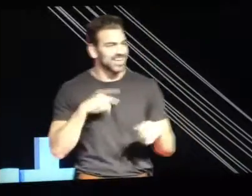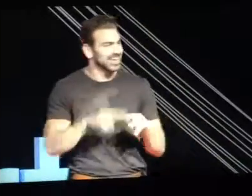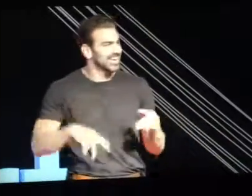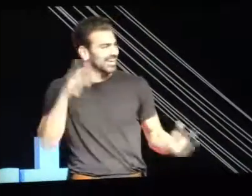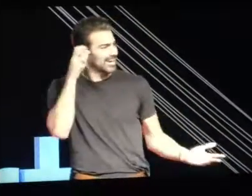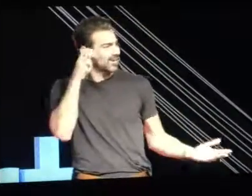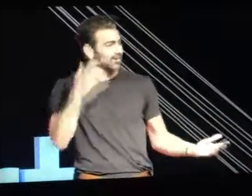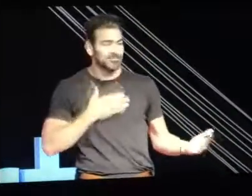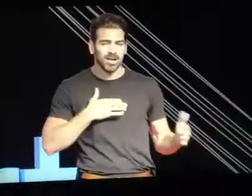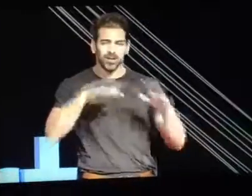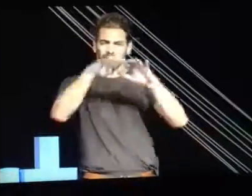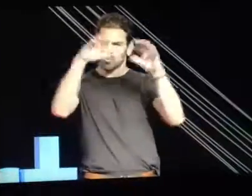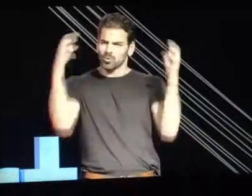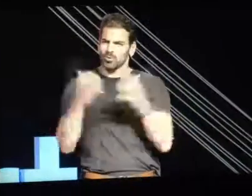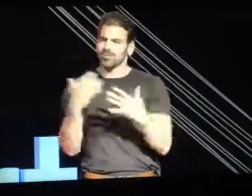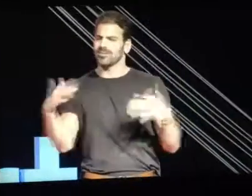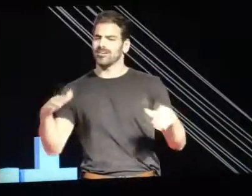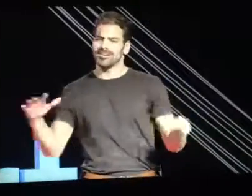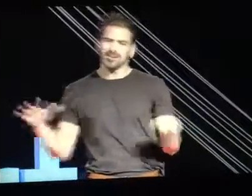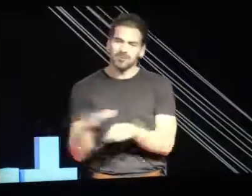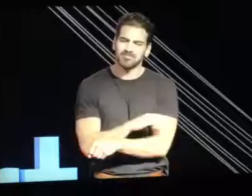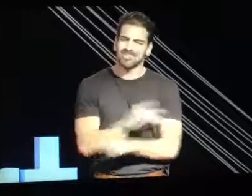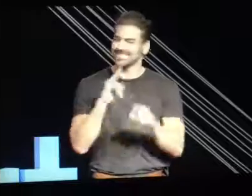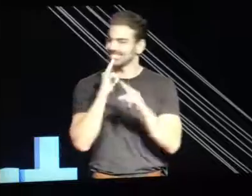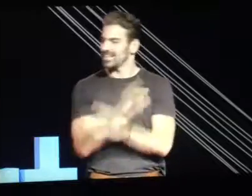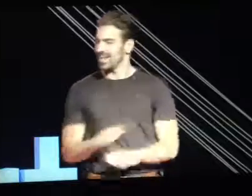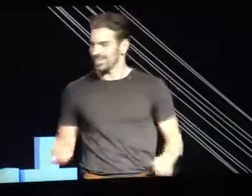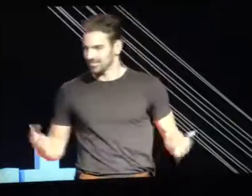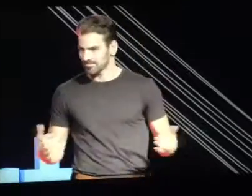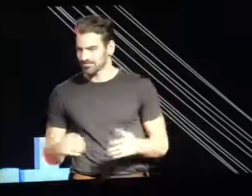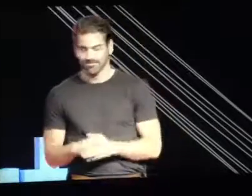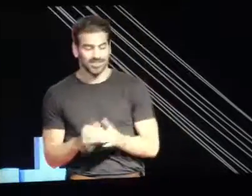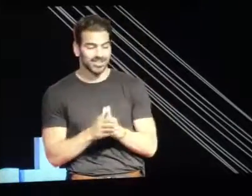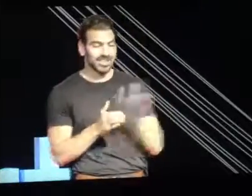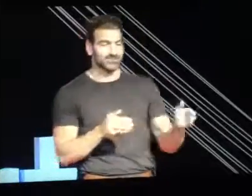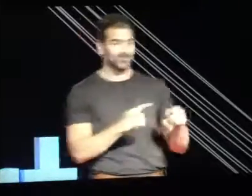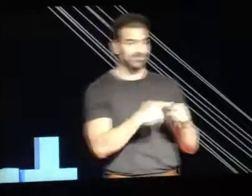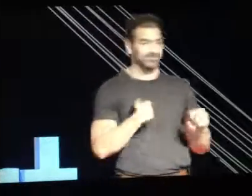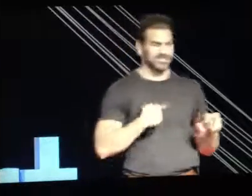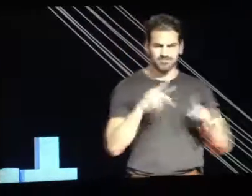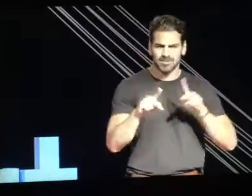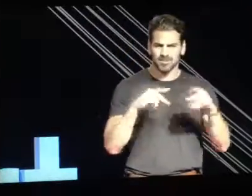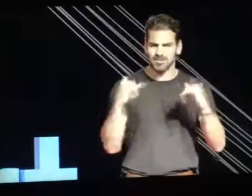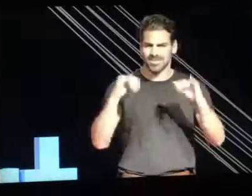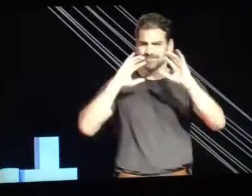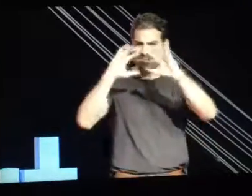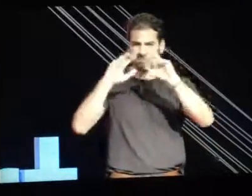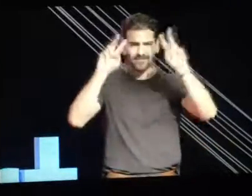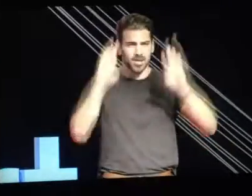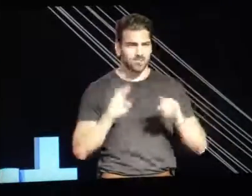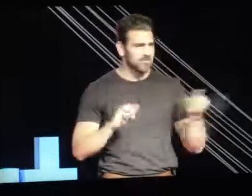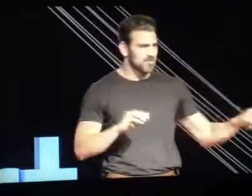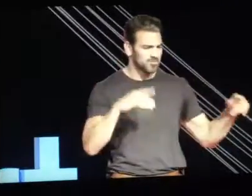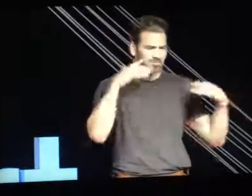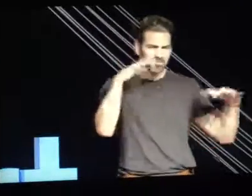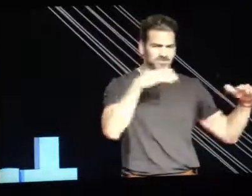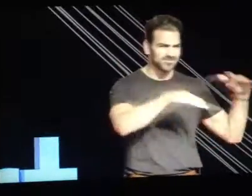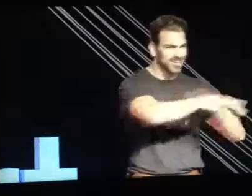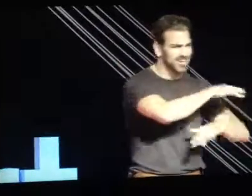that. And obviously I can't. My world is completely silent. And next to us, there's people playing